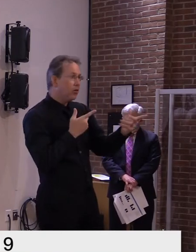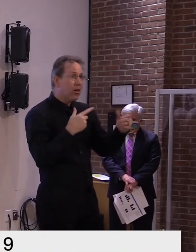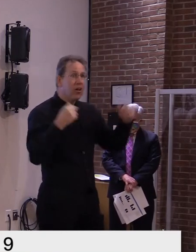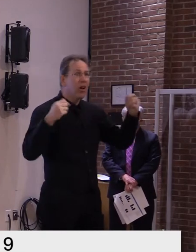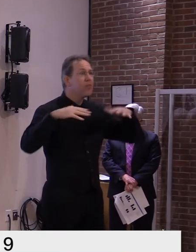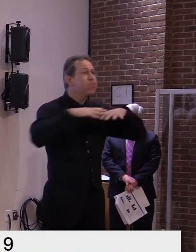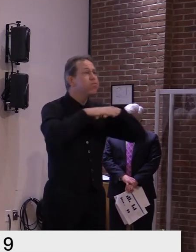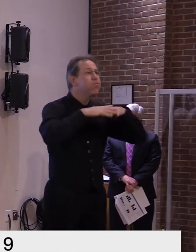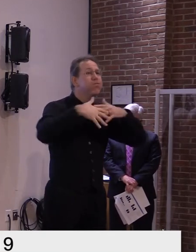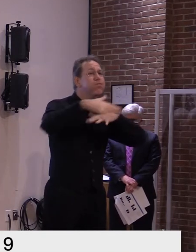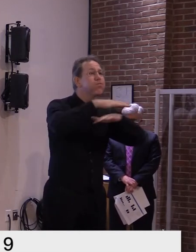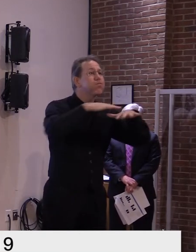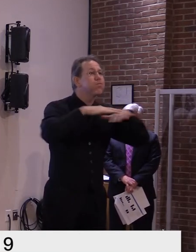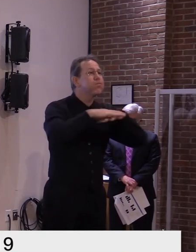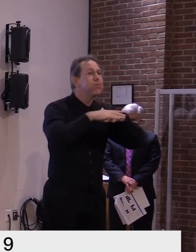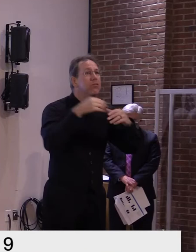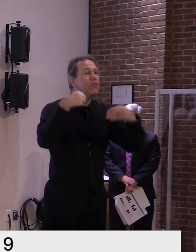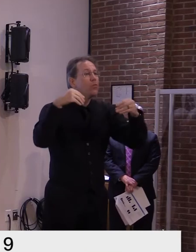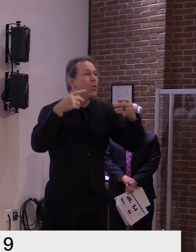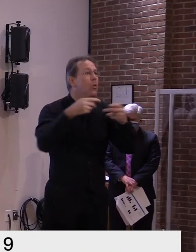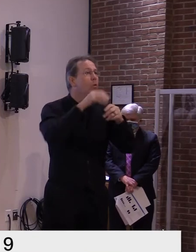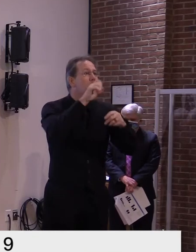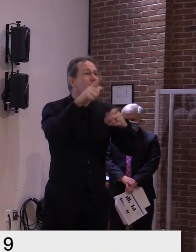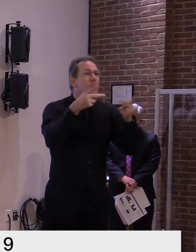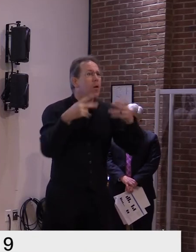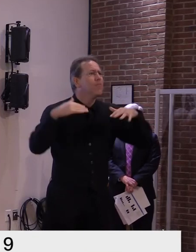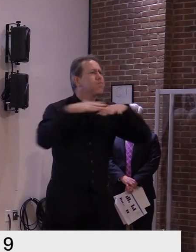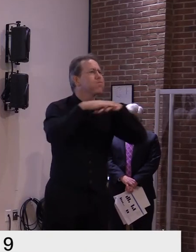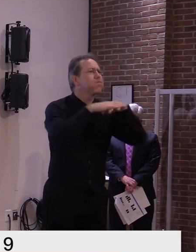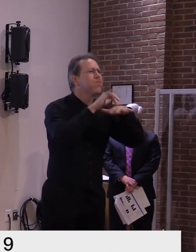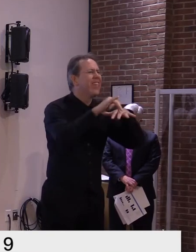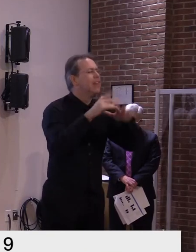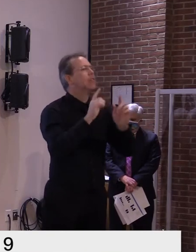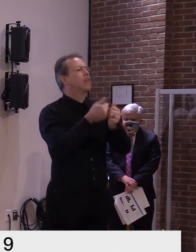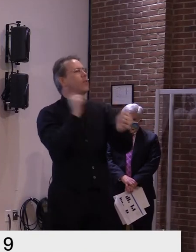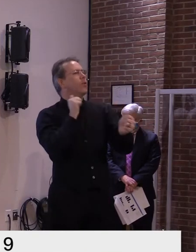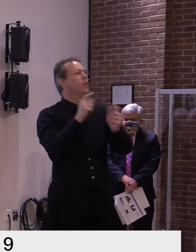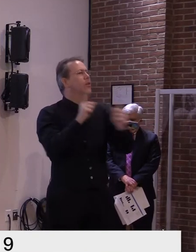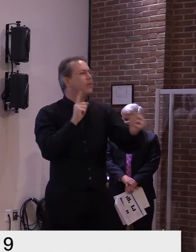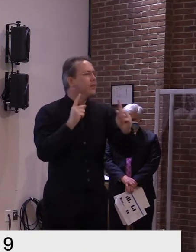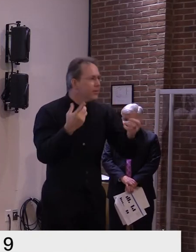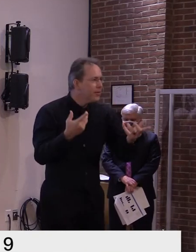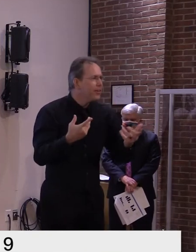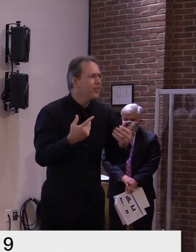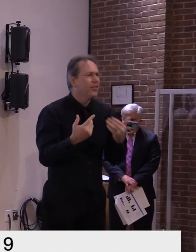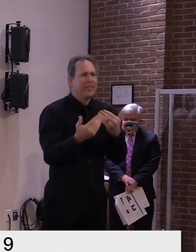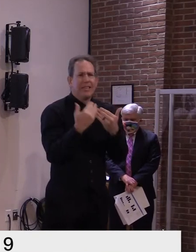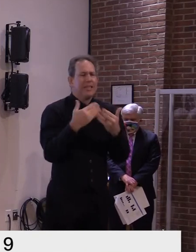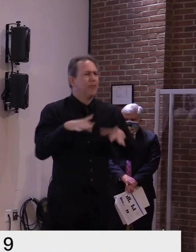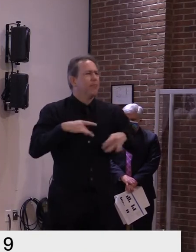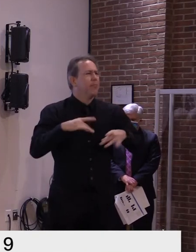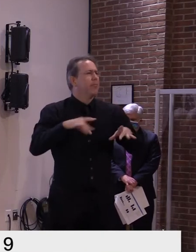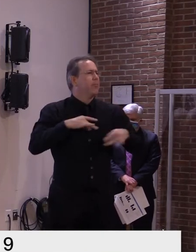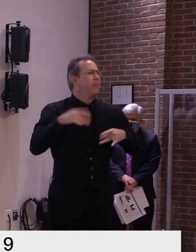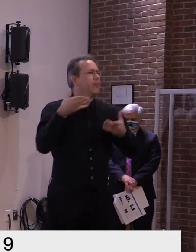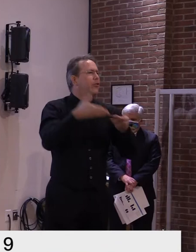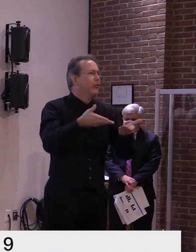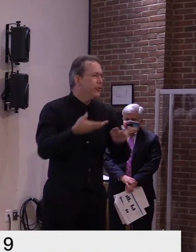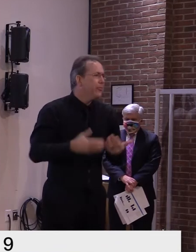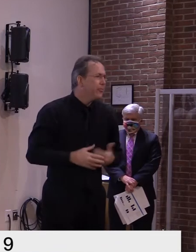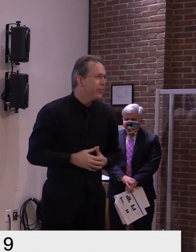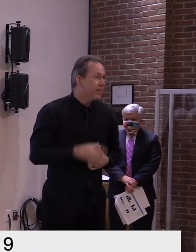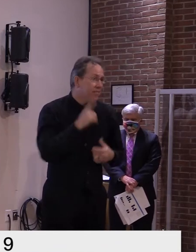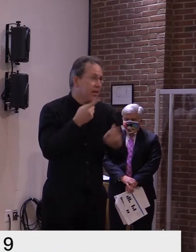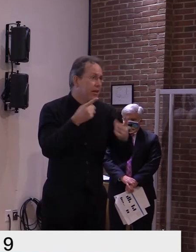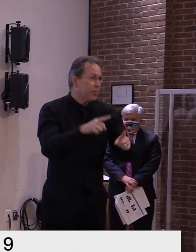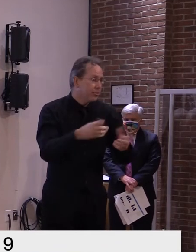space, you may be more readily able to pick up the virus than you would have with the former version.